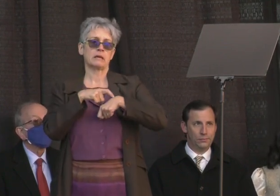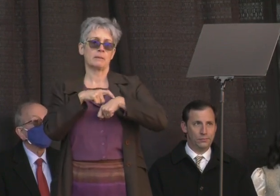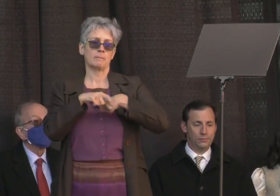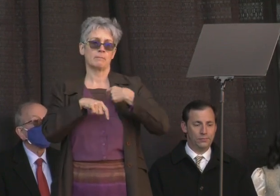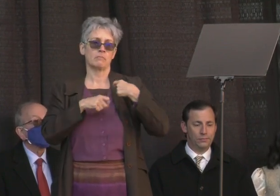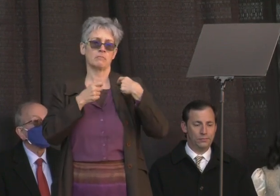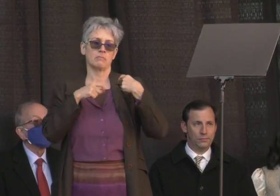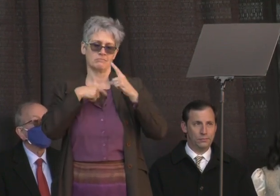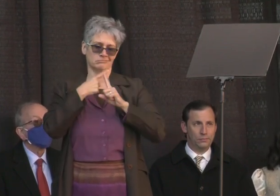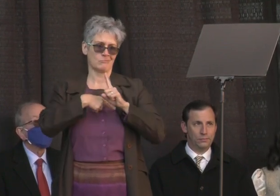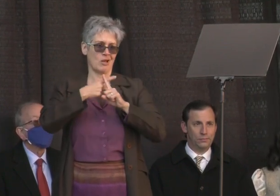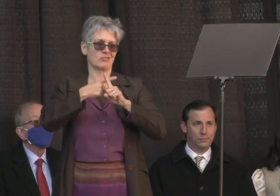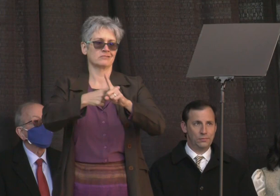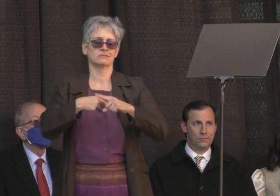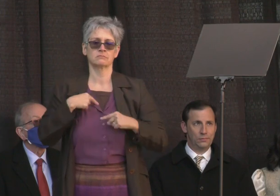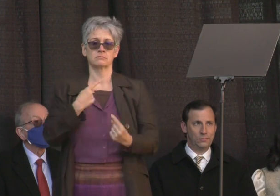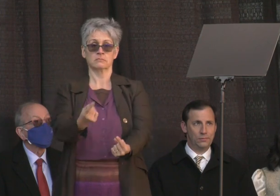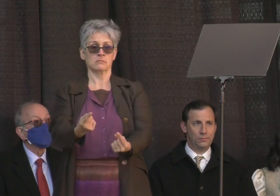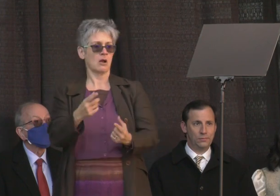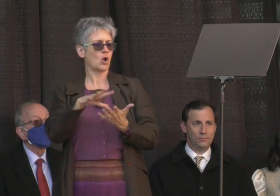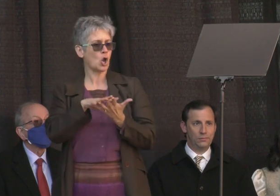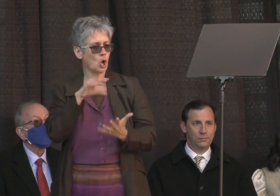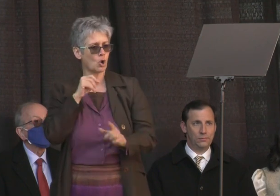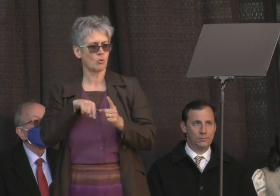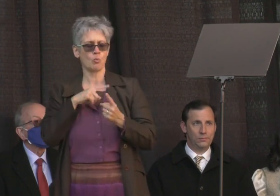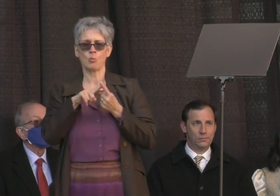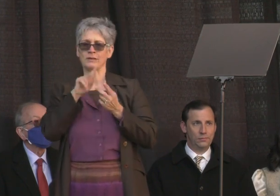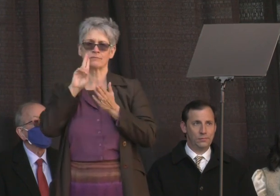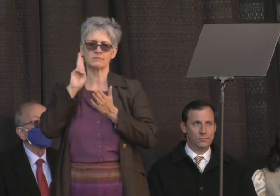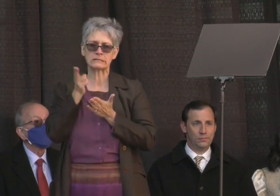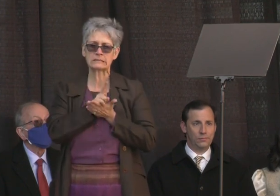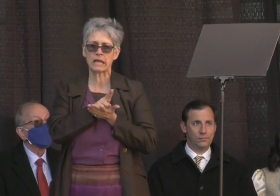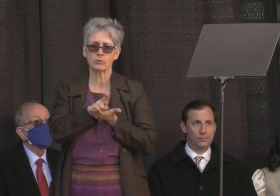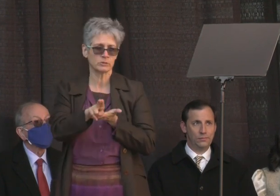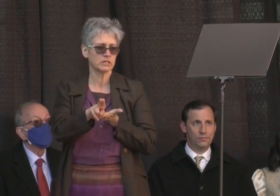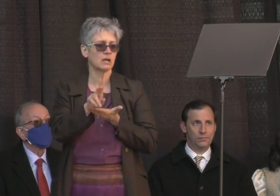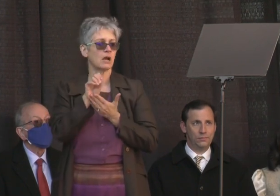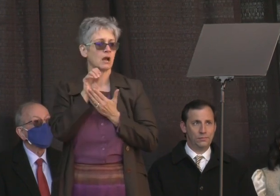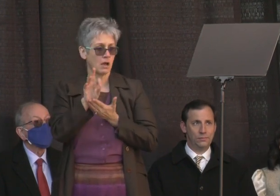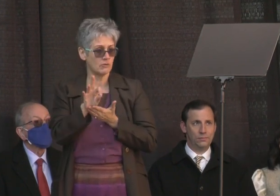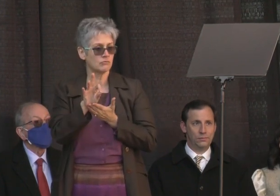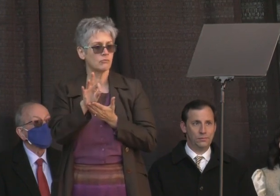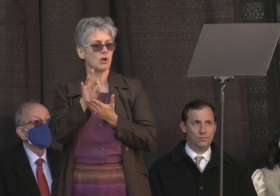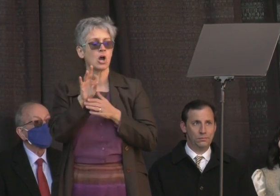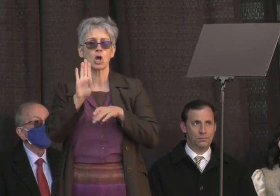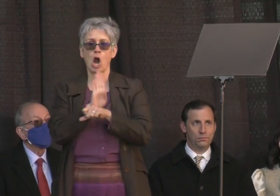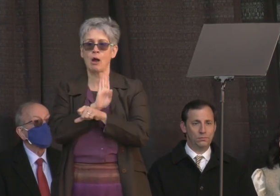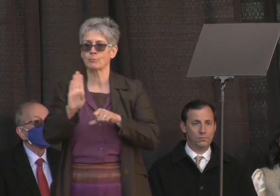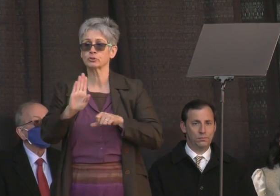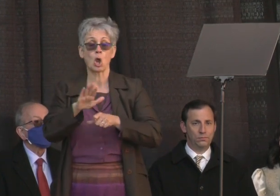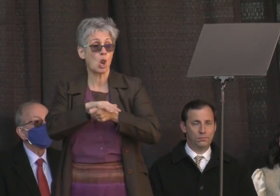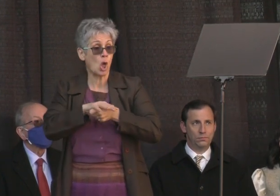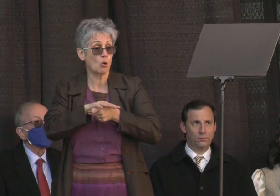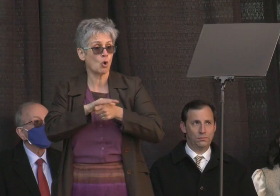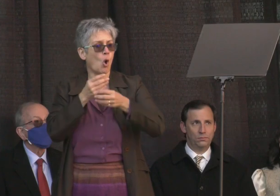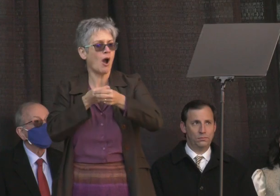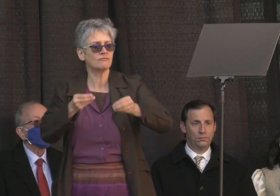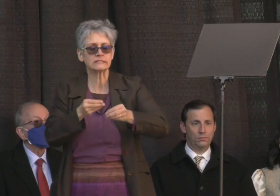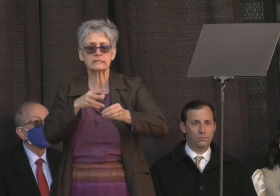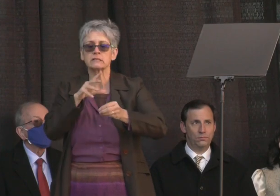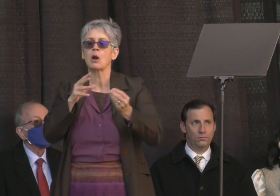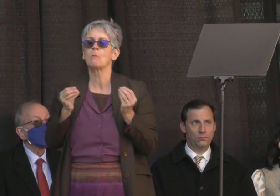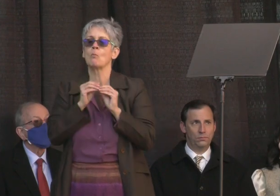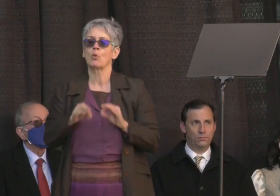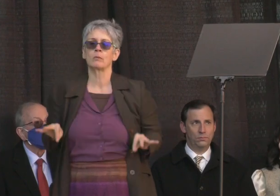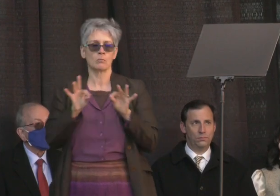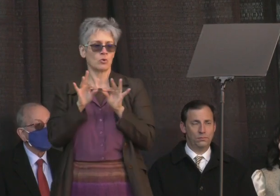of Commerce, that frankly, local offices, Mr. Mayor, local offices play a bigger role in people's day-to-day